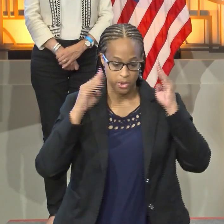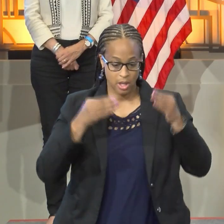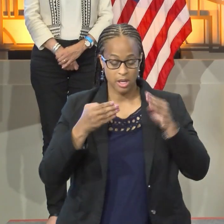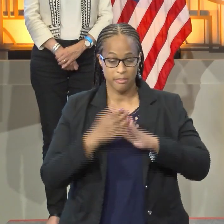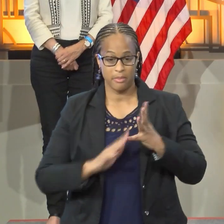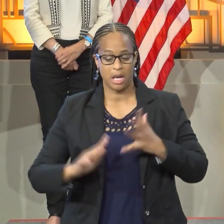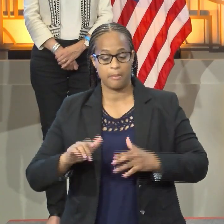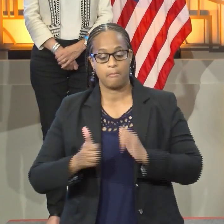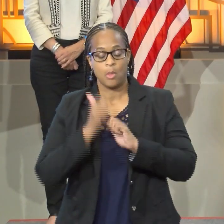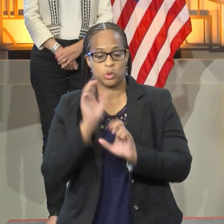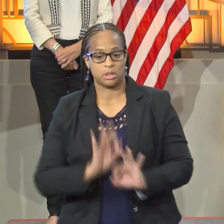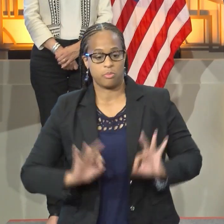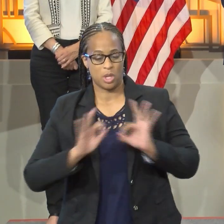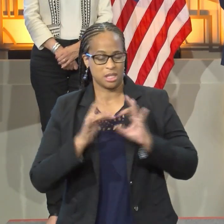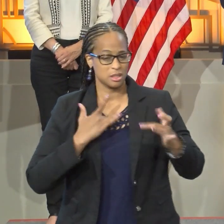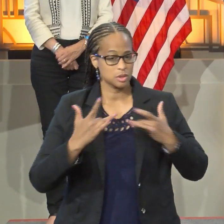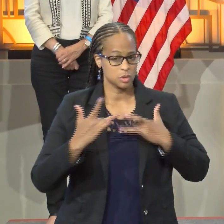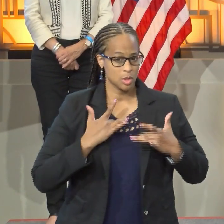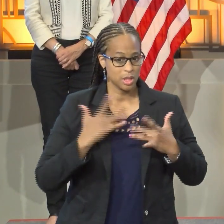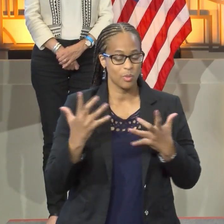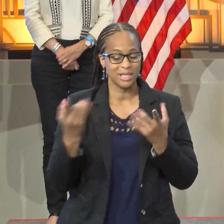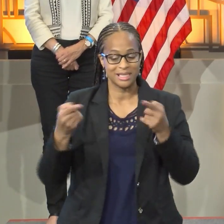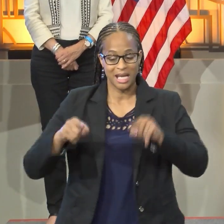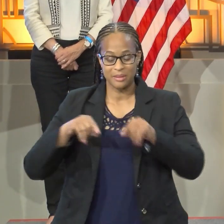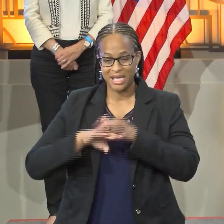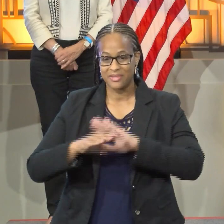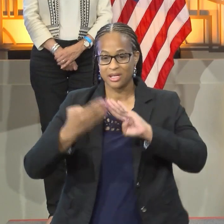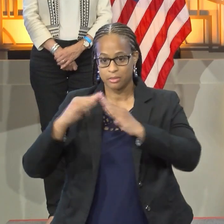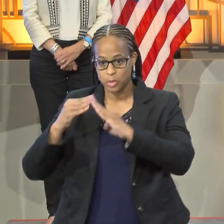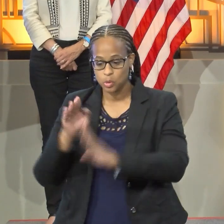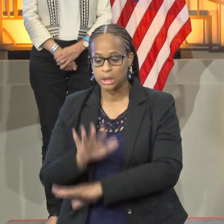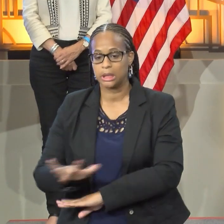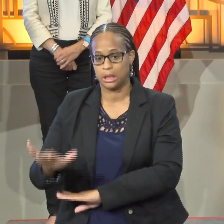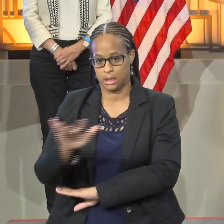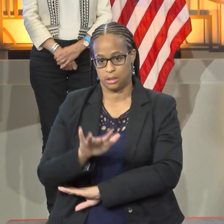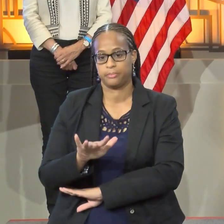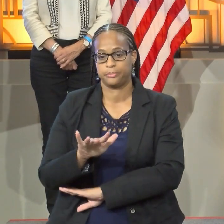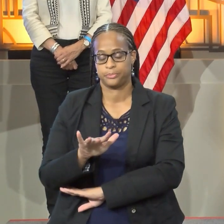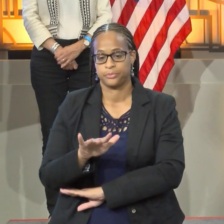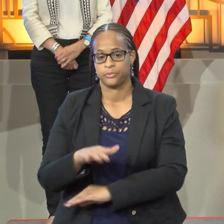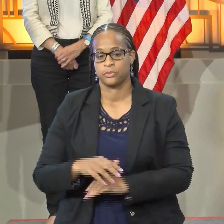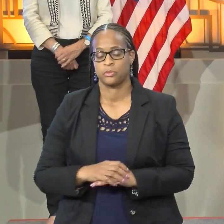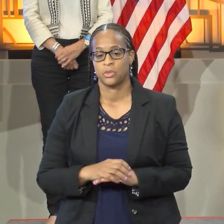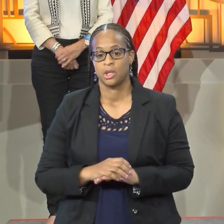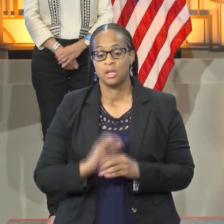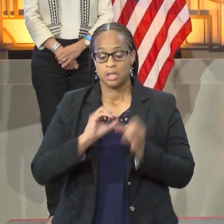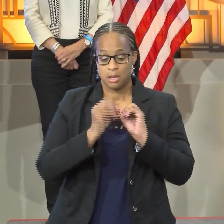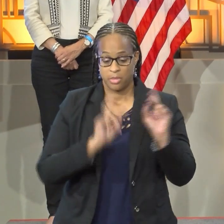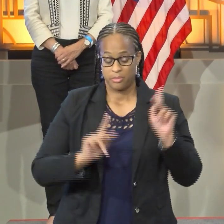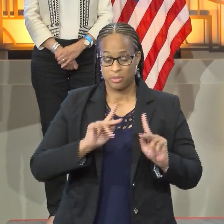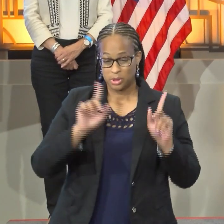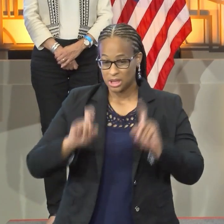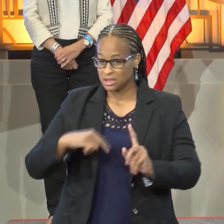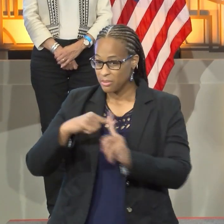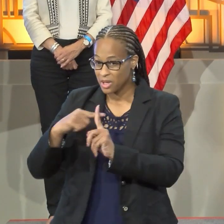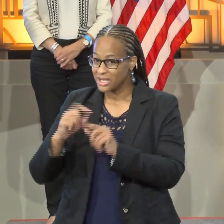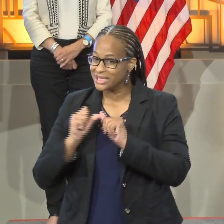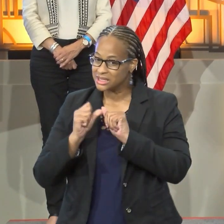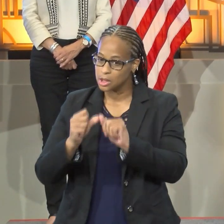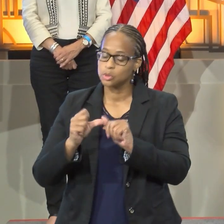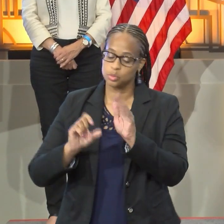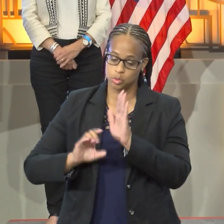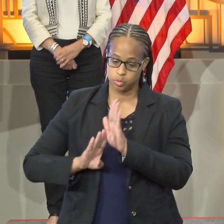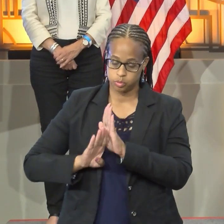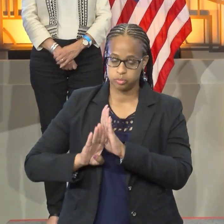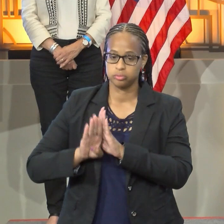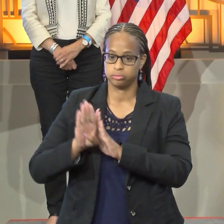primary concern is, what's taking place in our communities. And the numbers in our communities are continuing to